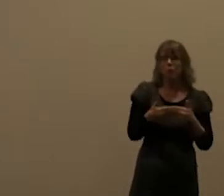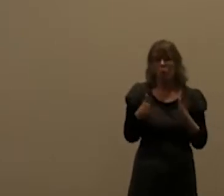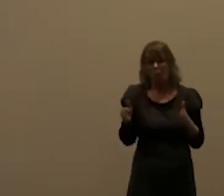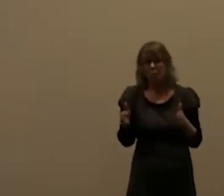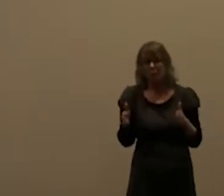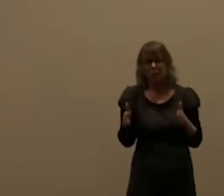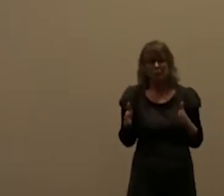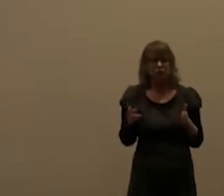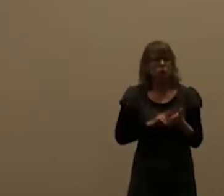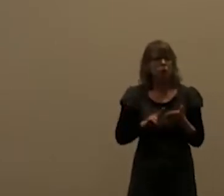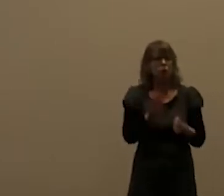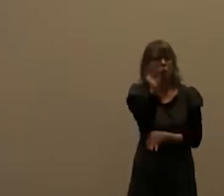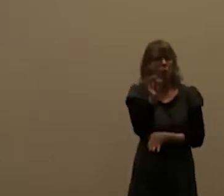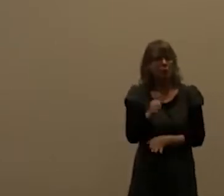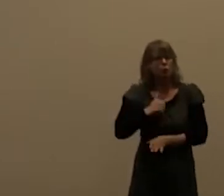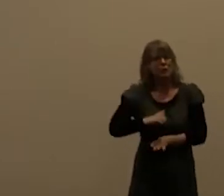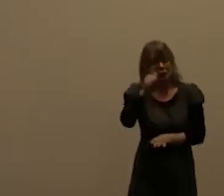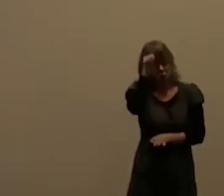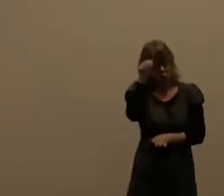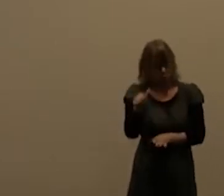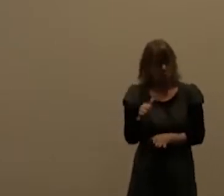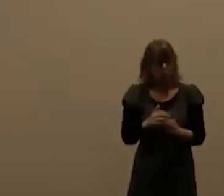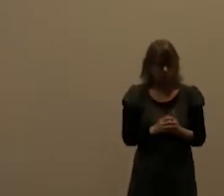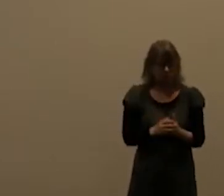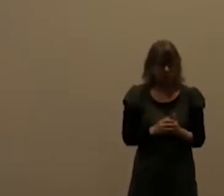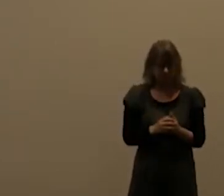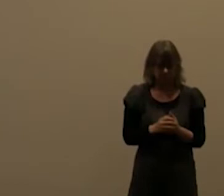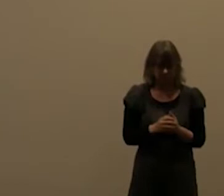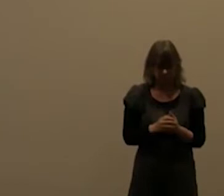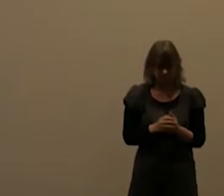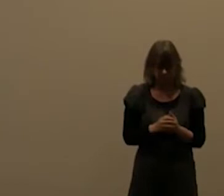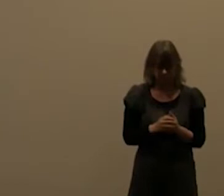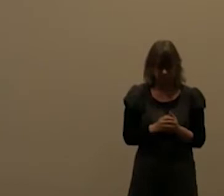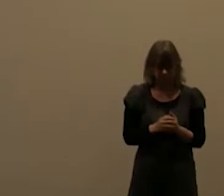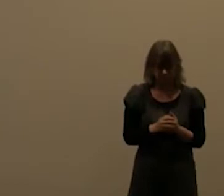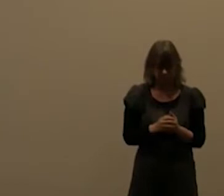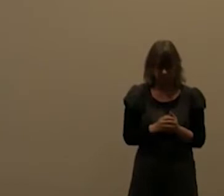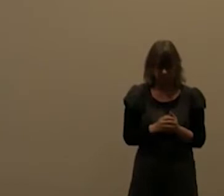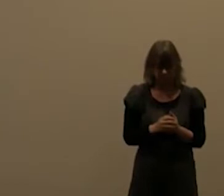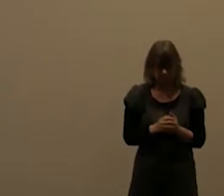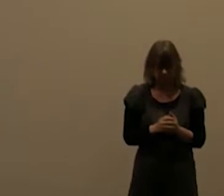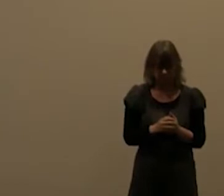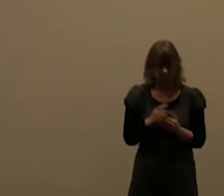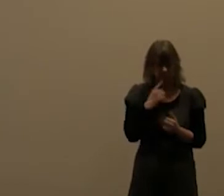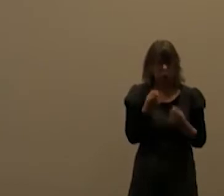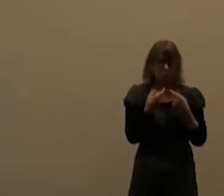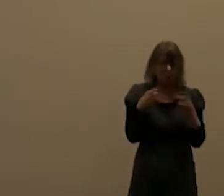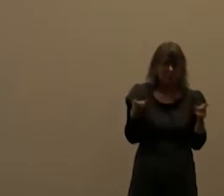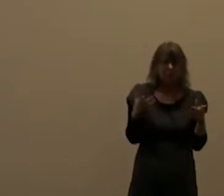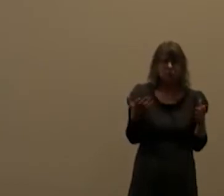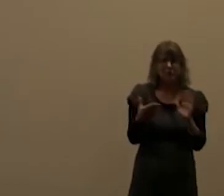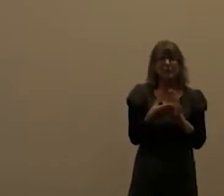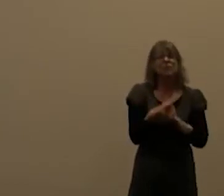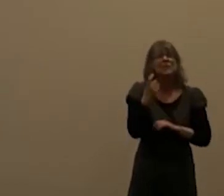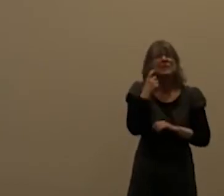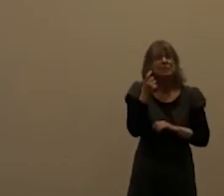natural questions that we might ask the bot to kick off this topic path. So in here, I can do a message. So this is just showing a